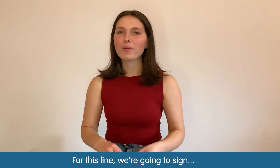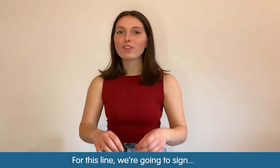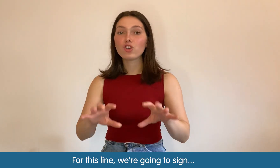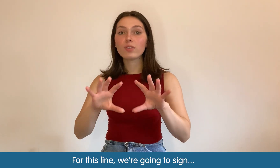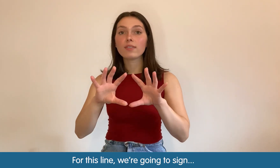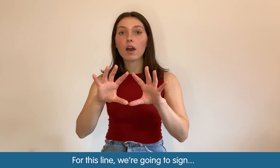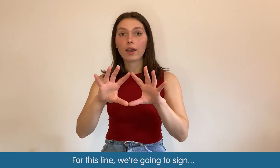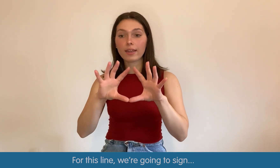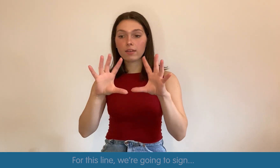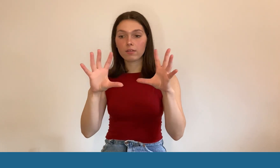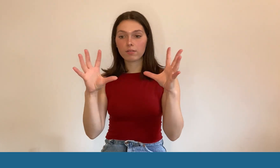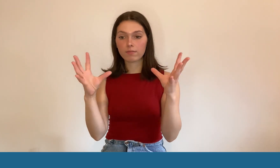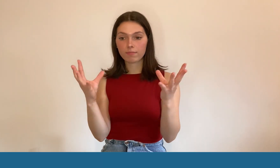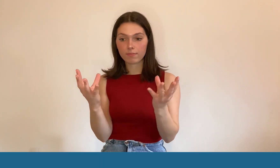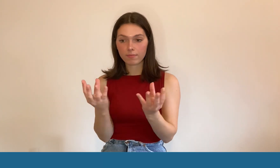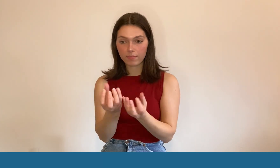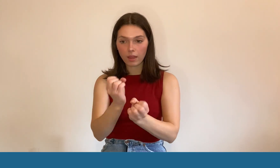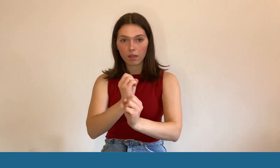to sign